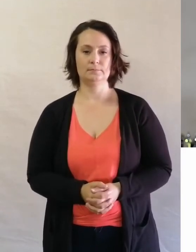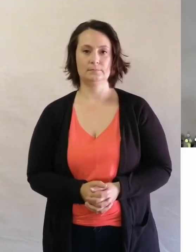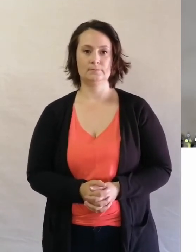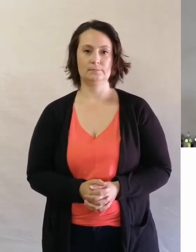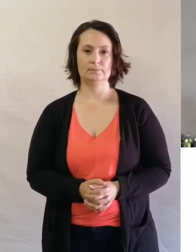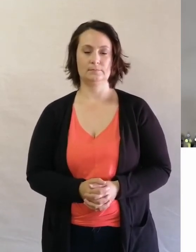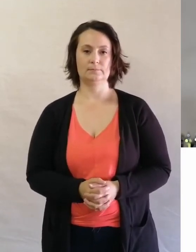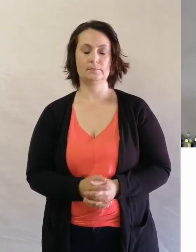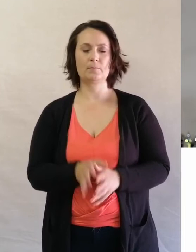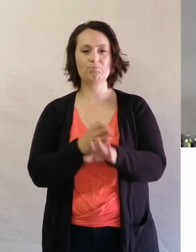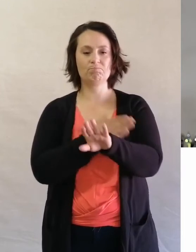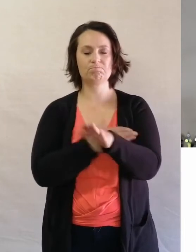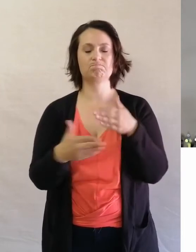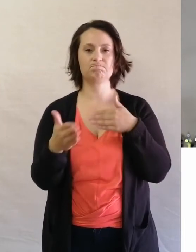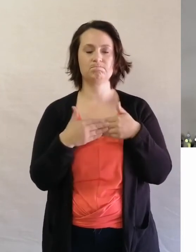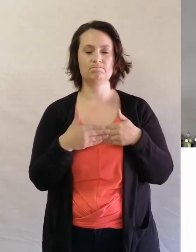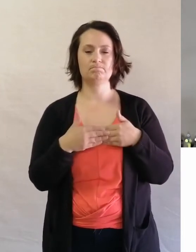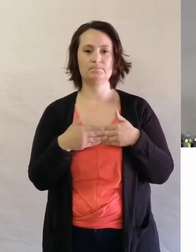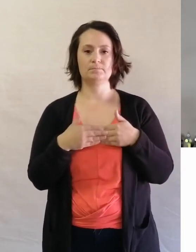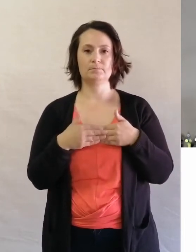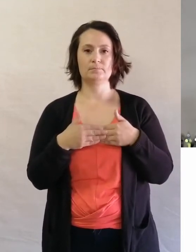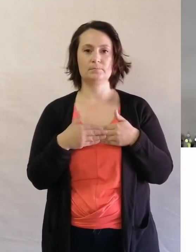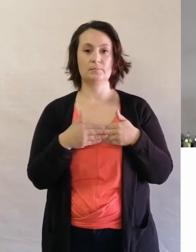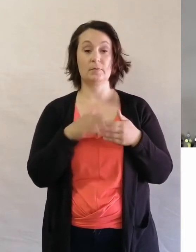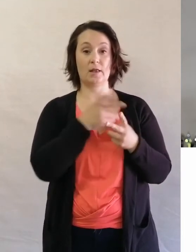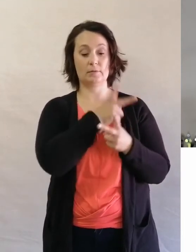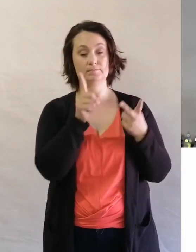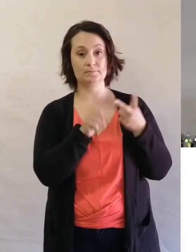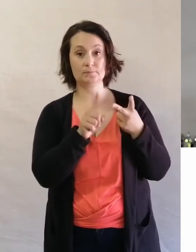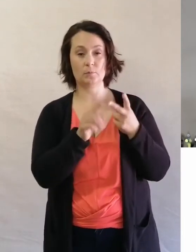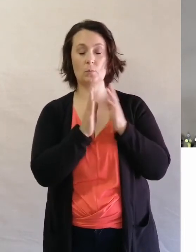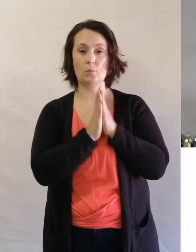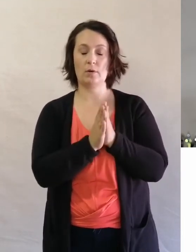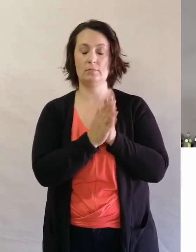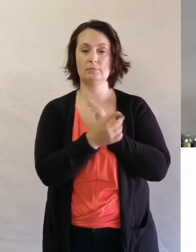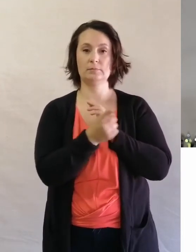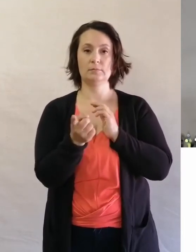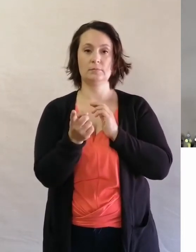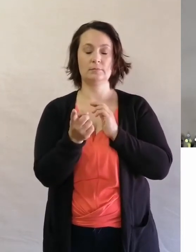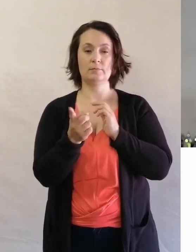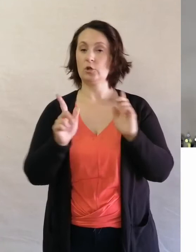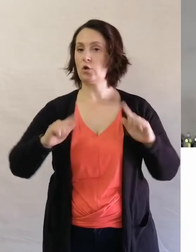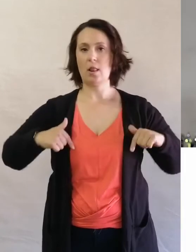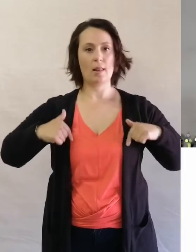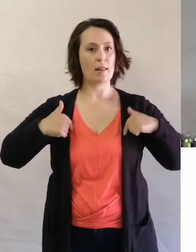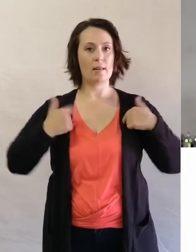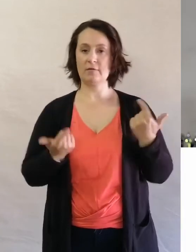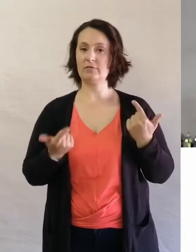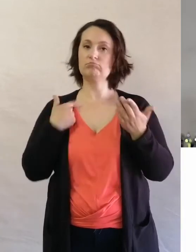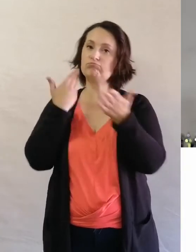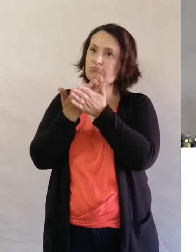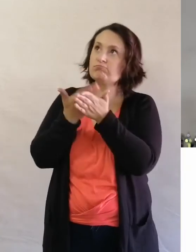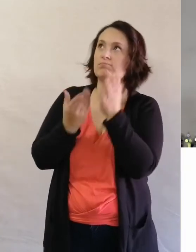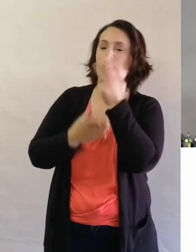And just before we close, I'd like to pray for the rest of you who have lived lives consecrated to the Lord,